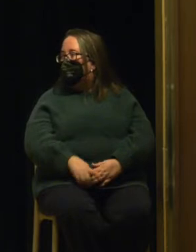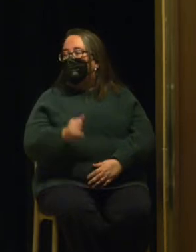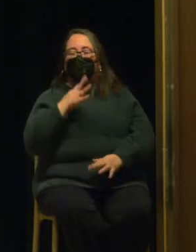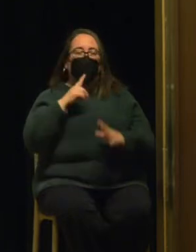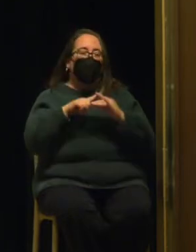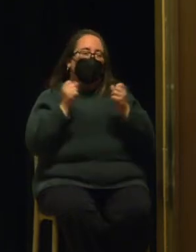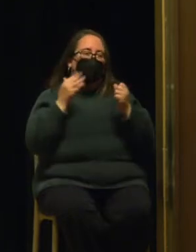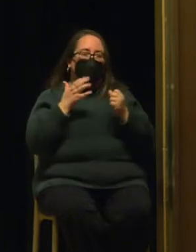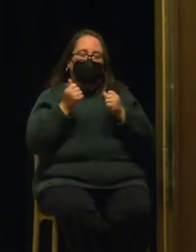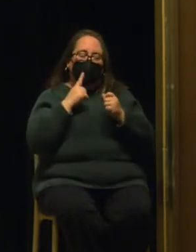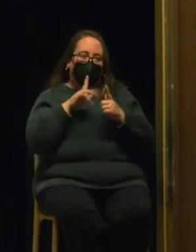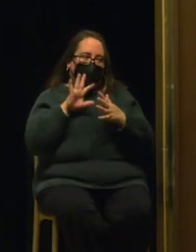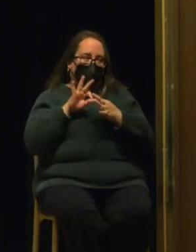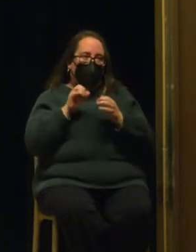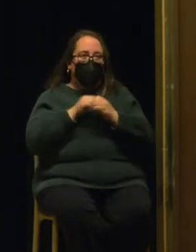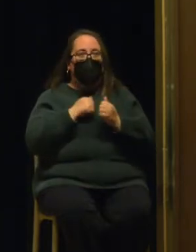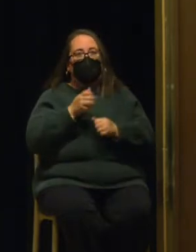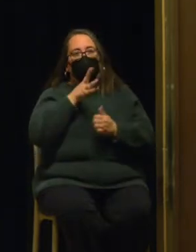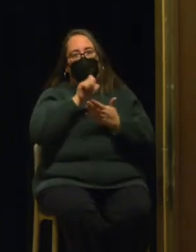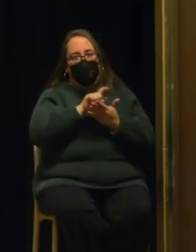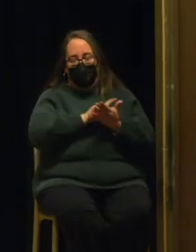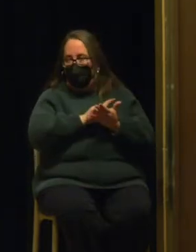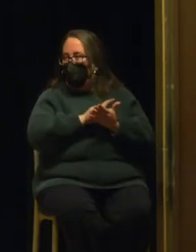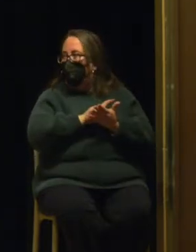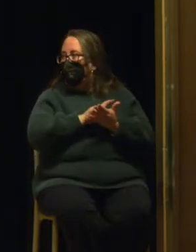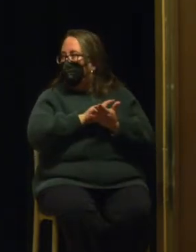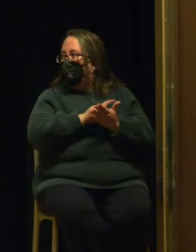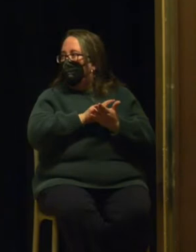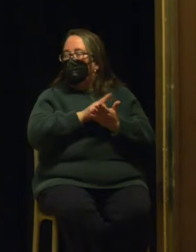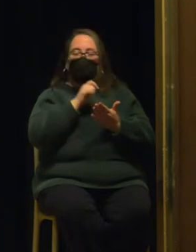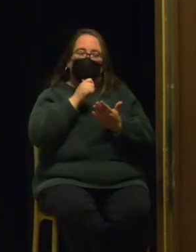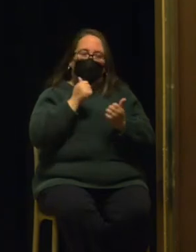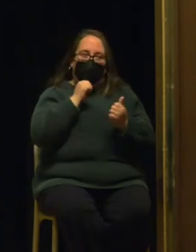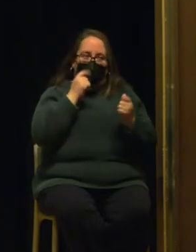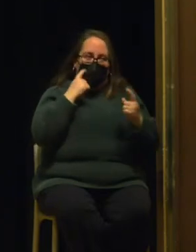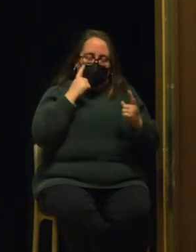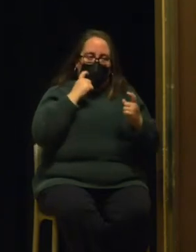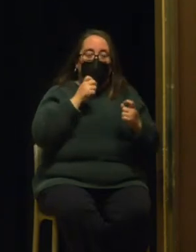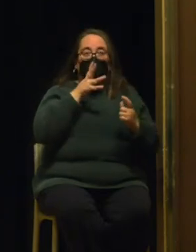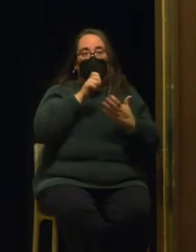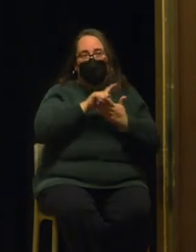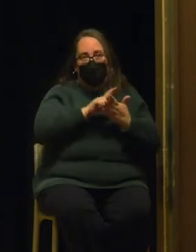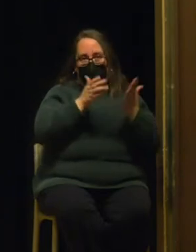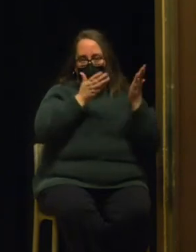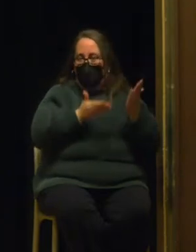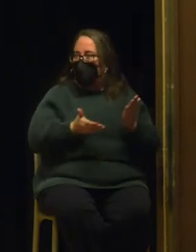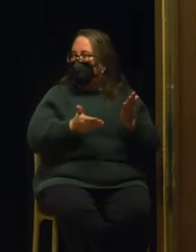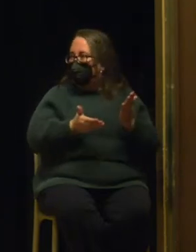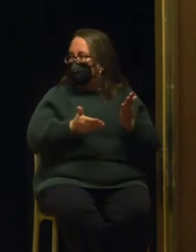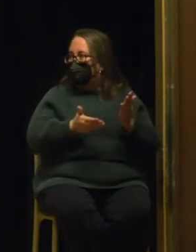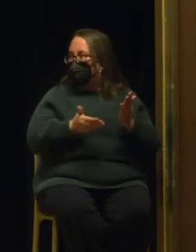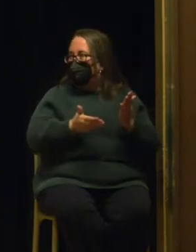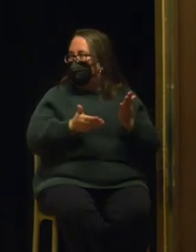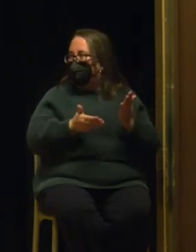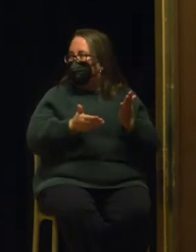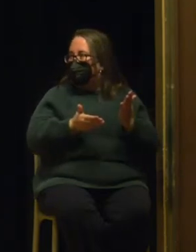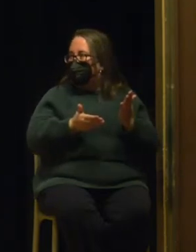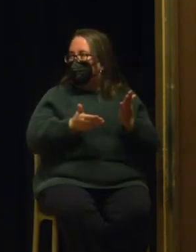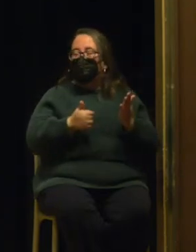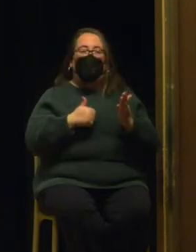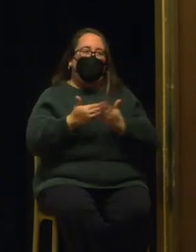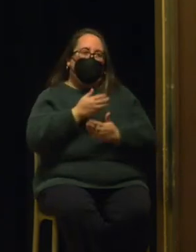that were so relatable. My mother-in-law brought me, I'm trying not to cry. Mother-in-law brought me tonight. I'm a new